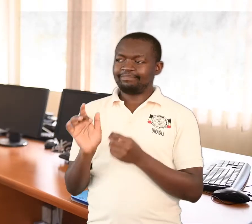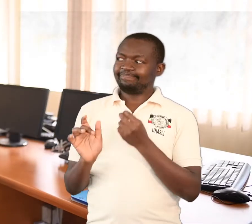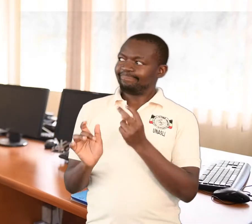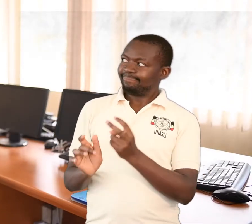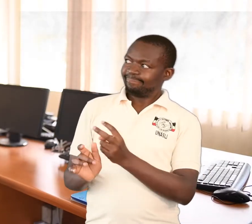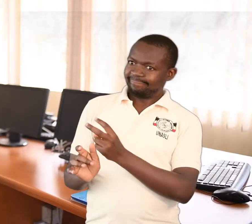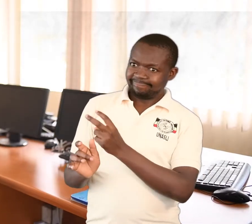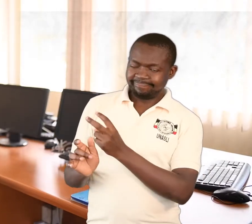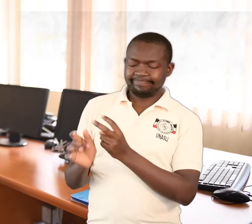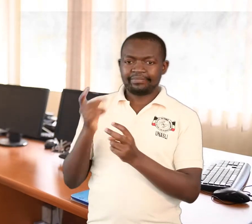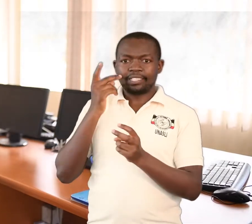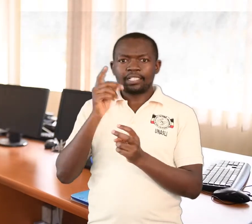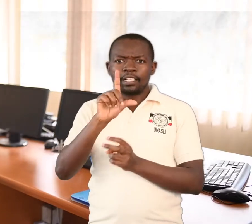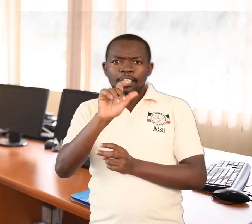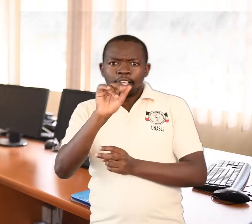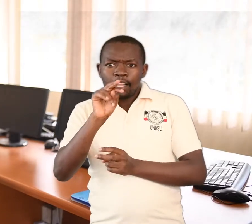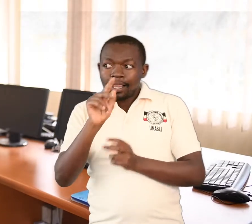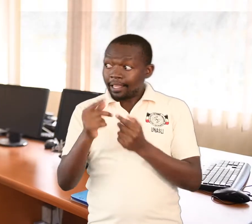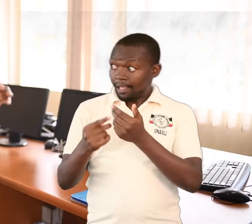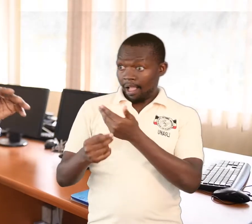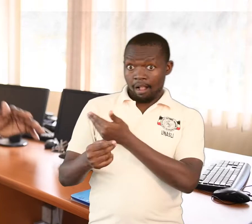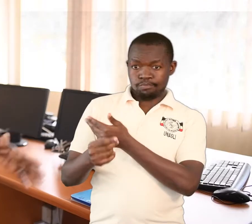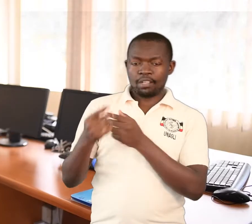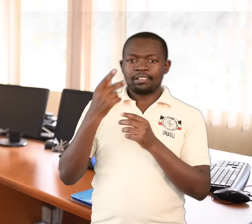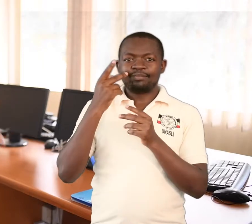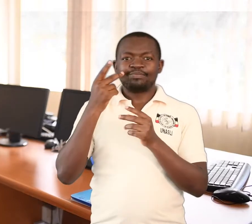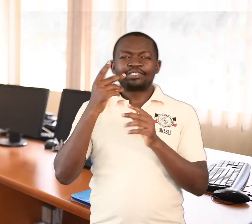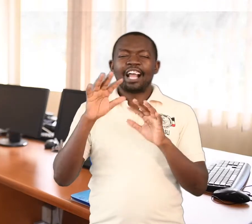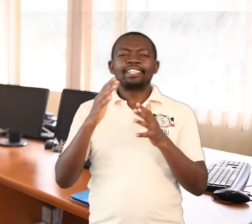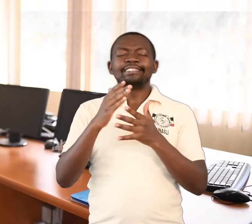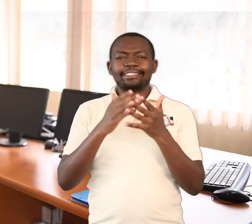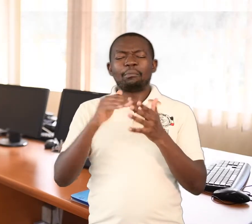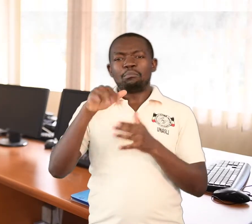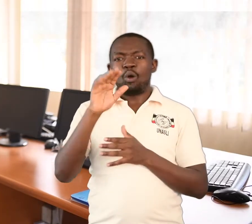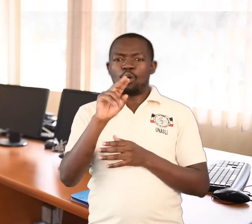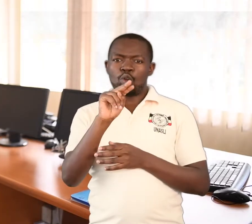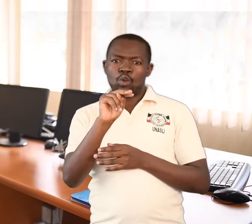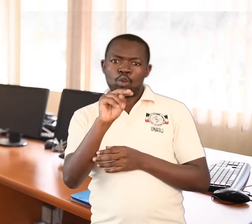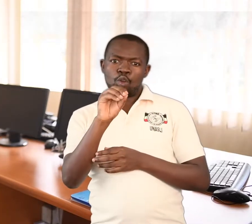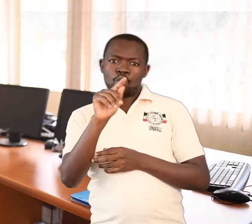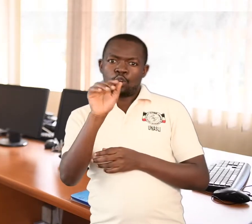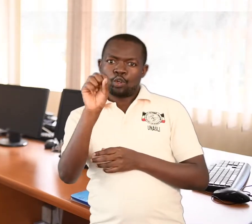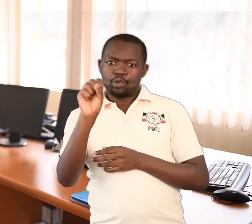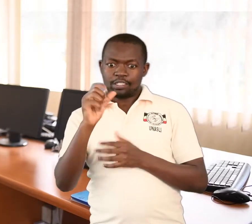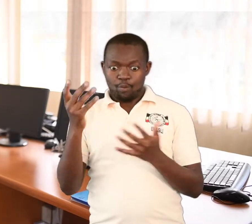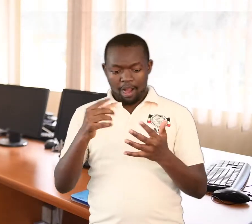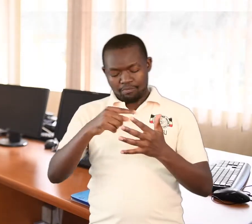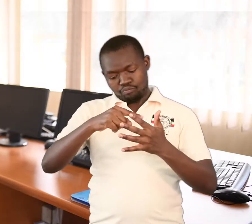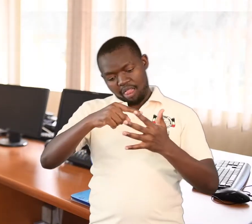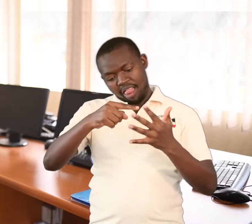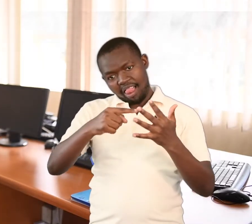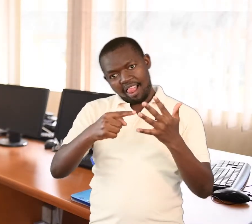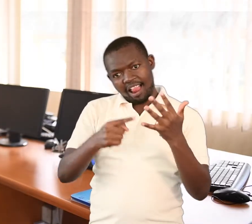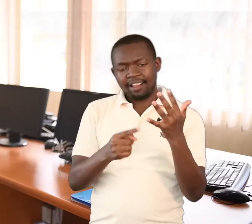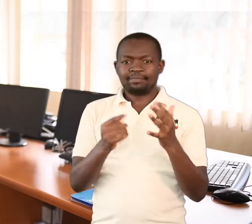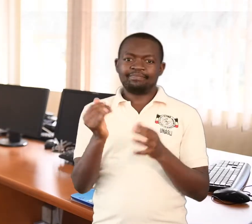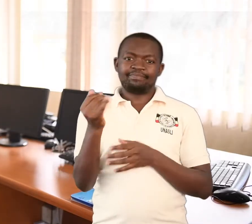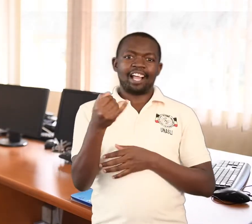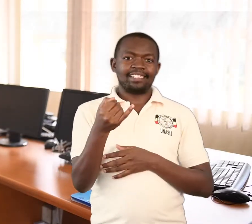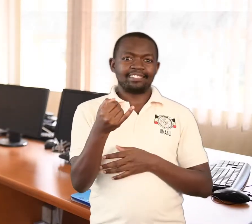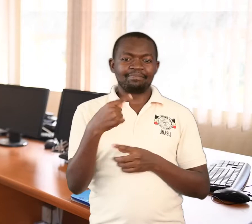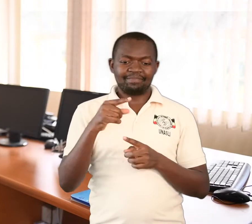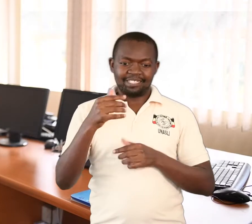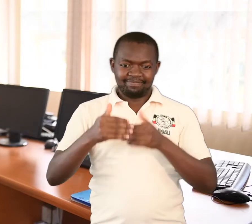that link and be able to look at some more notes on elements of art. But we are further continuing.